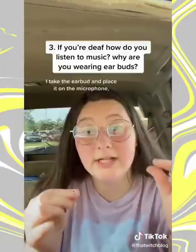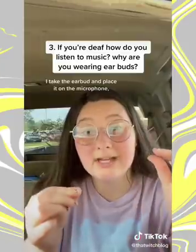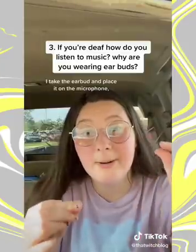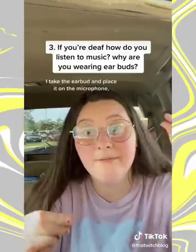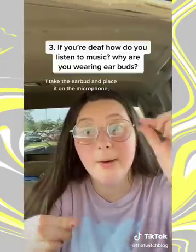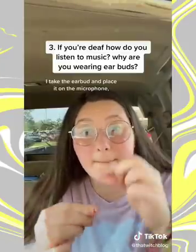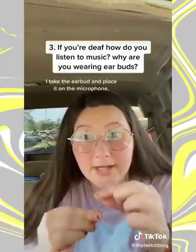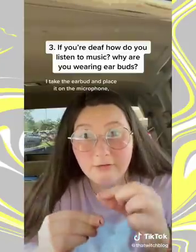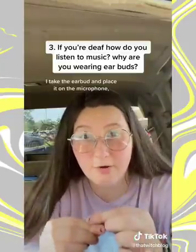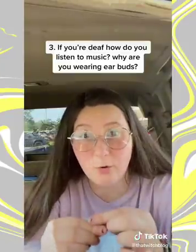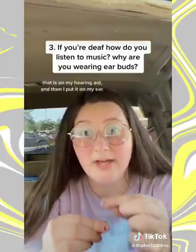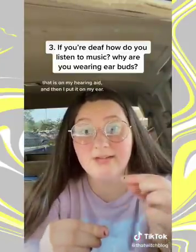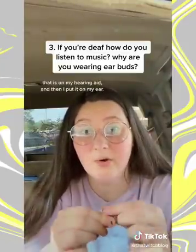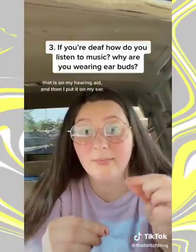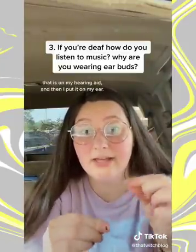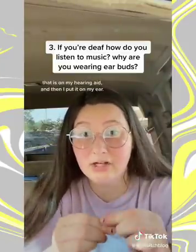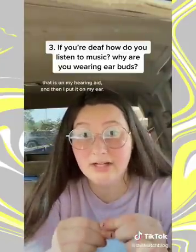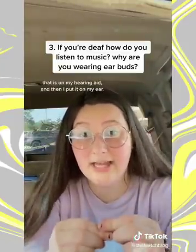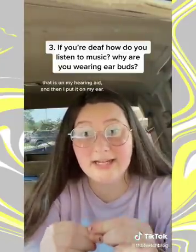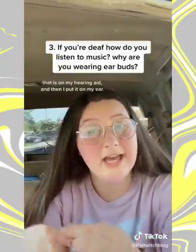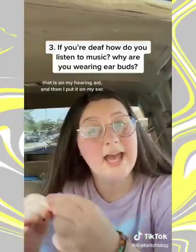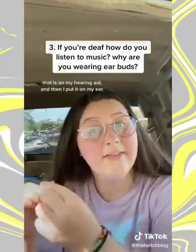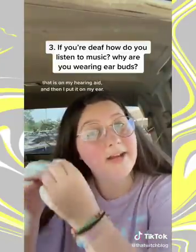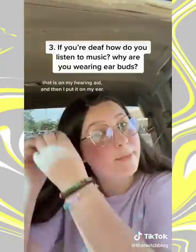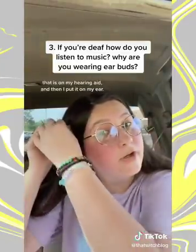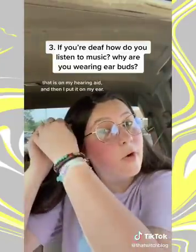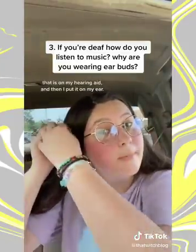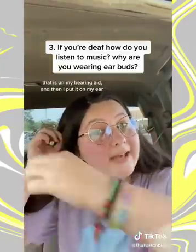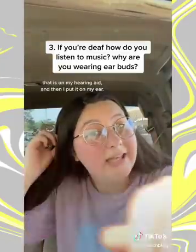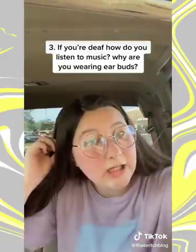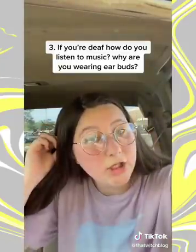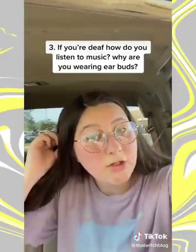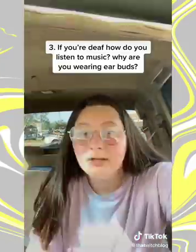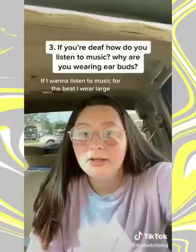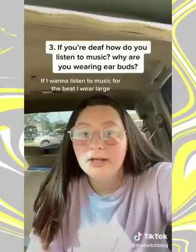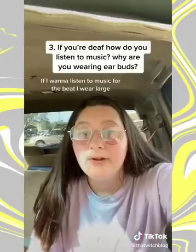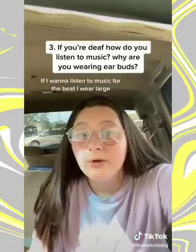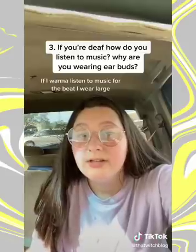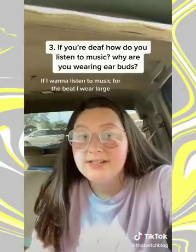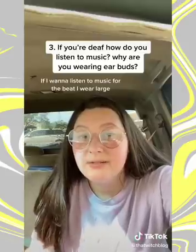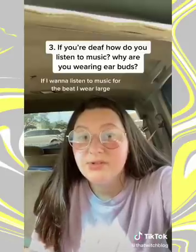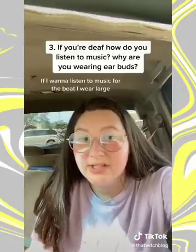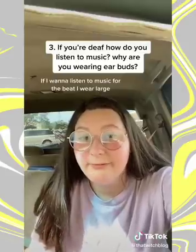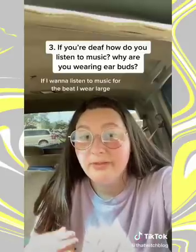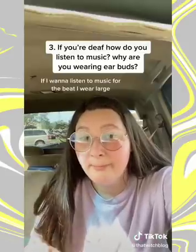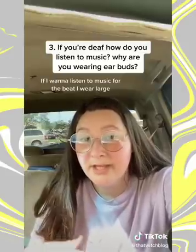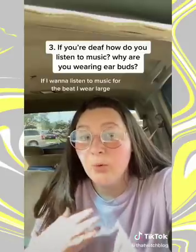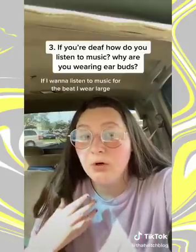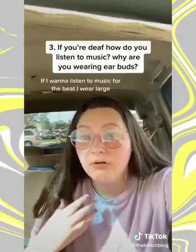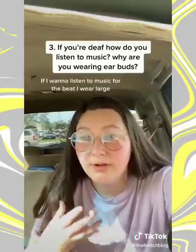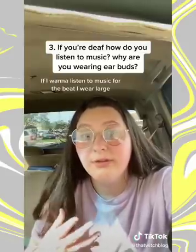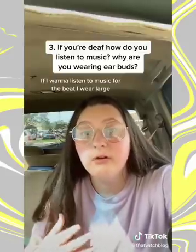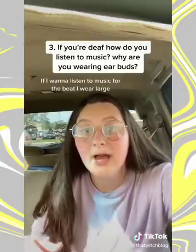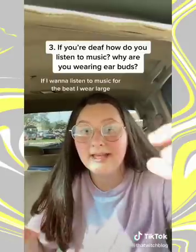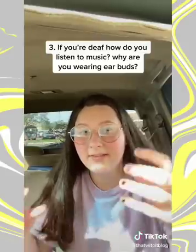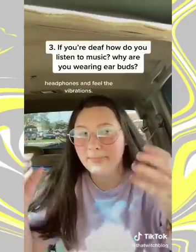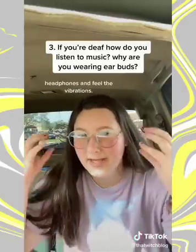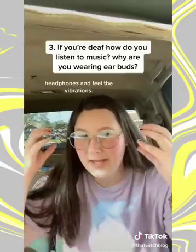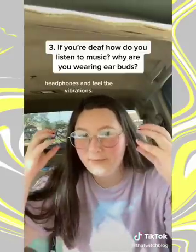top of the microphone that is on my hearing aid, and then I put it on my ear. If I want to listen to music for the beat or rhythm, I get the big headphones